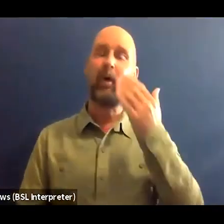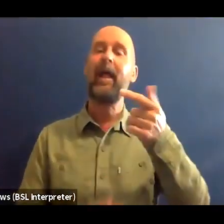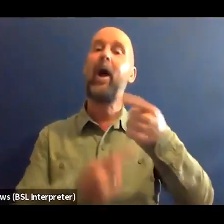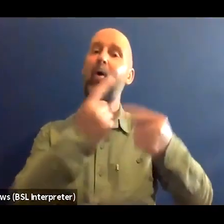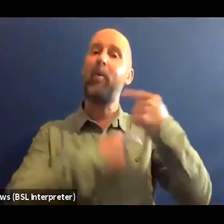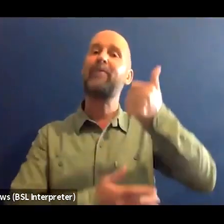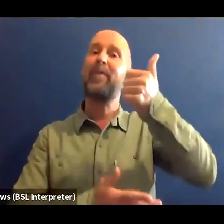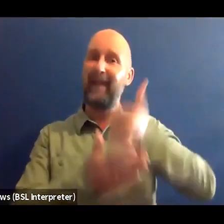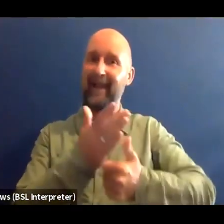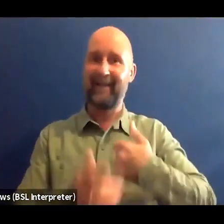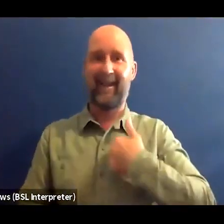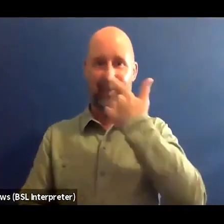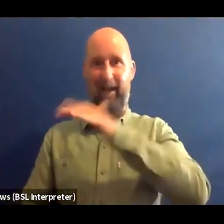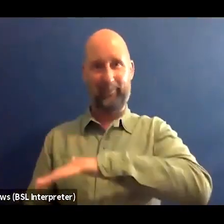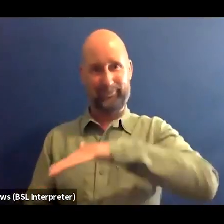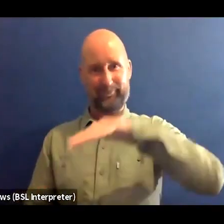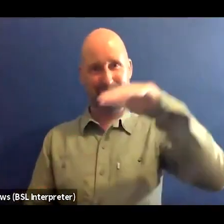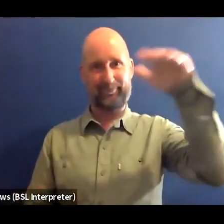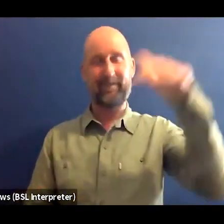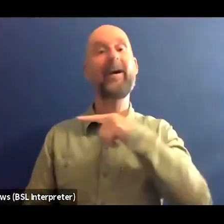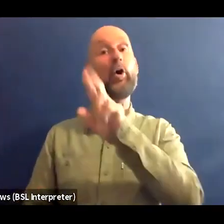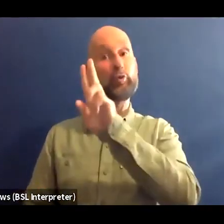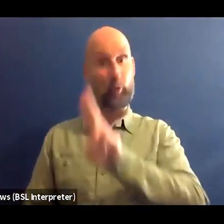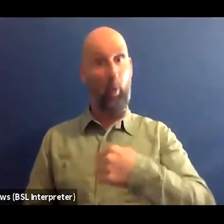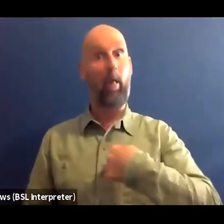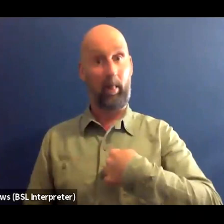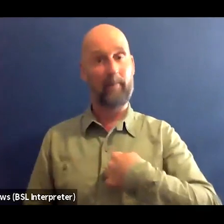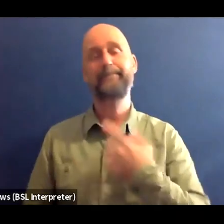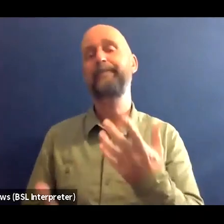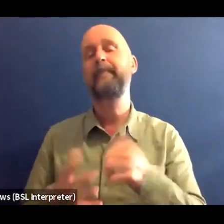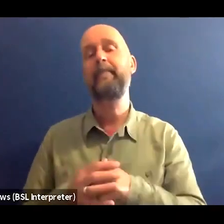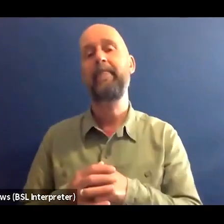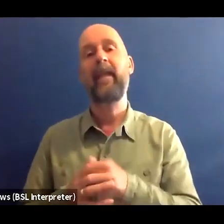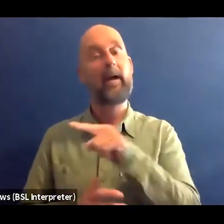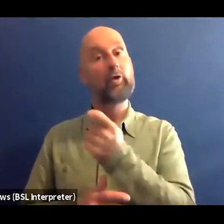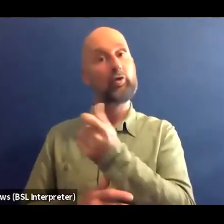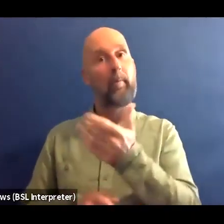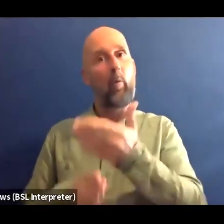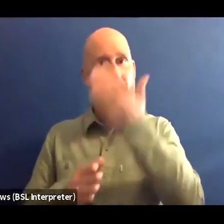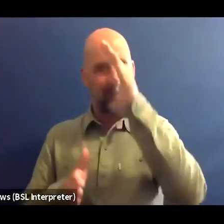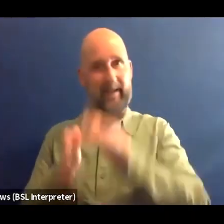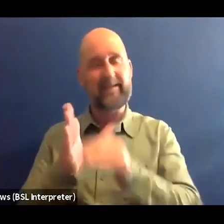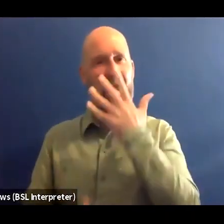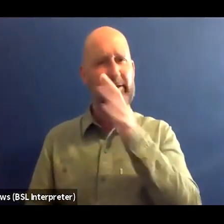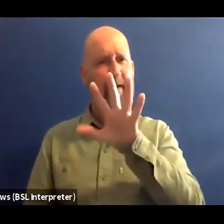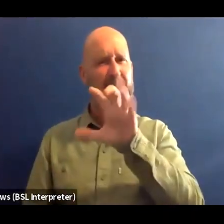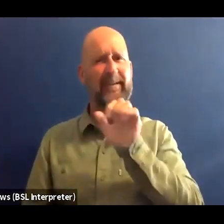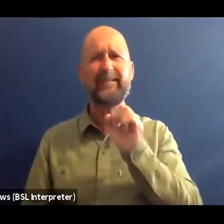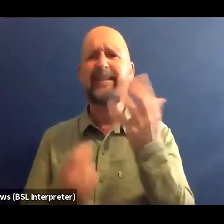kind of move forward to now. So I did some work experience when I was about 15 or